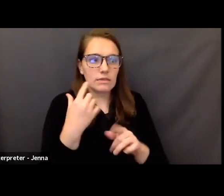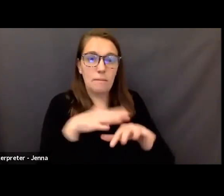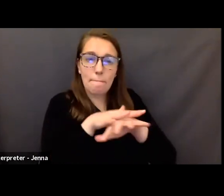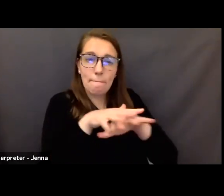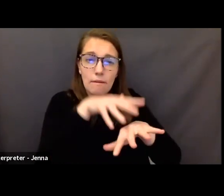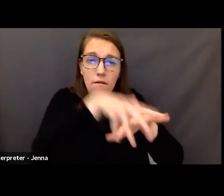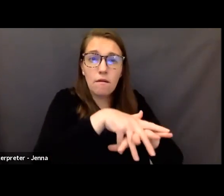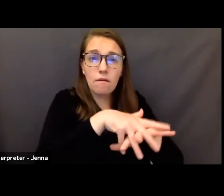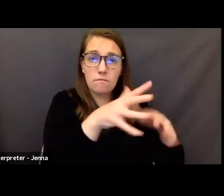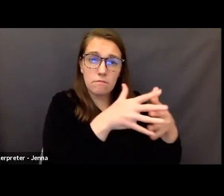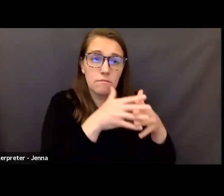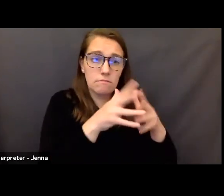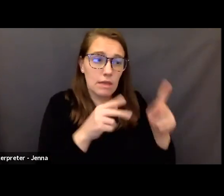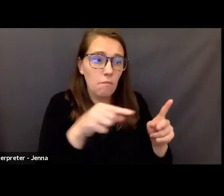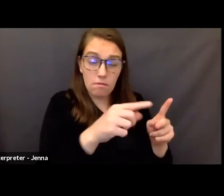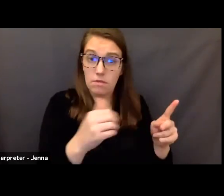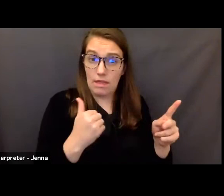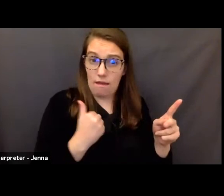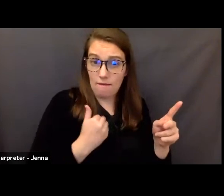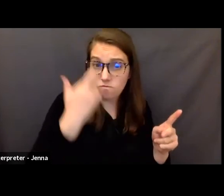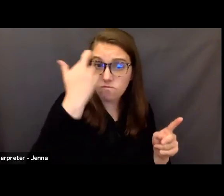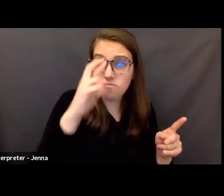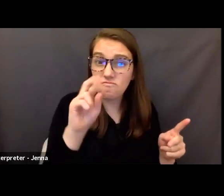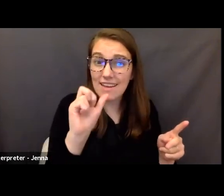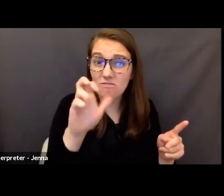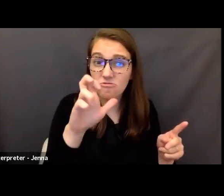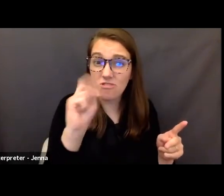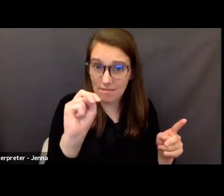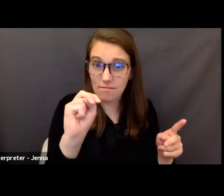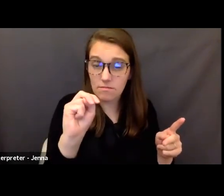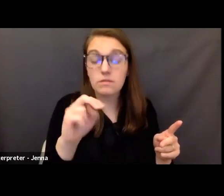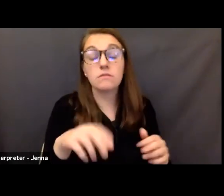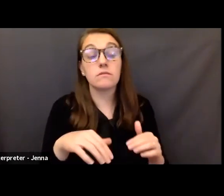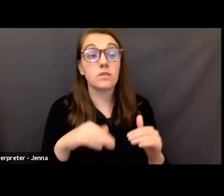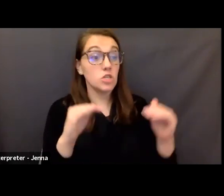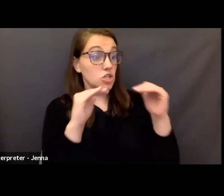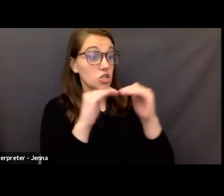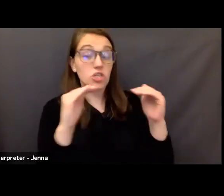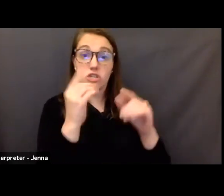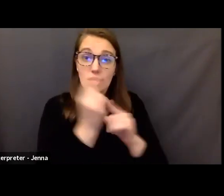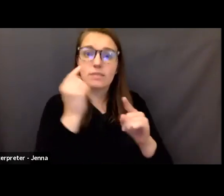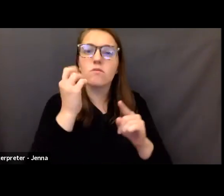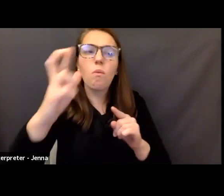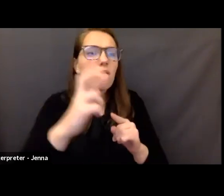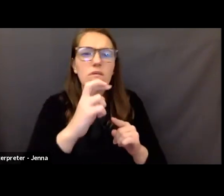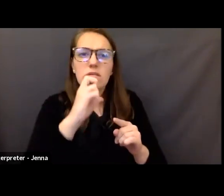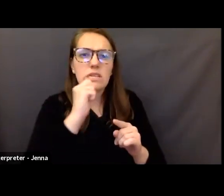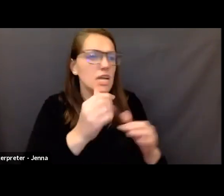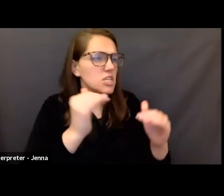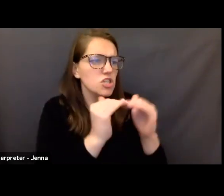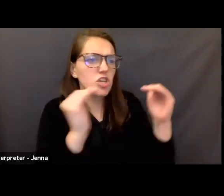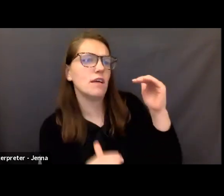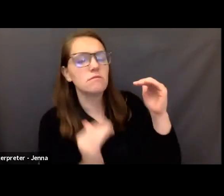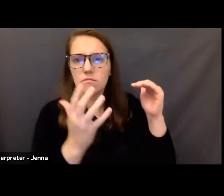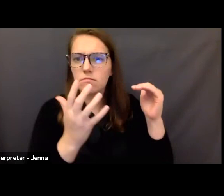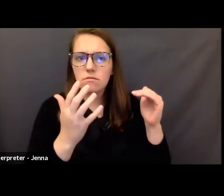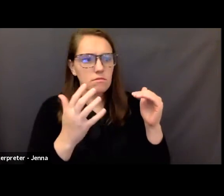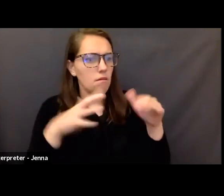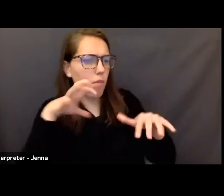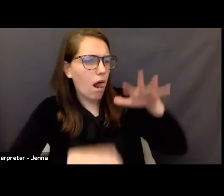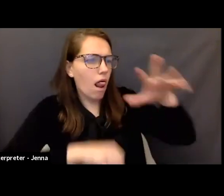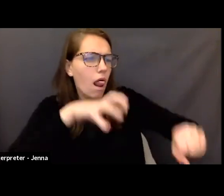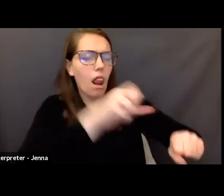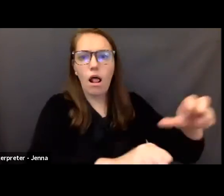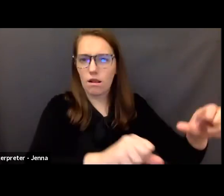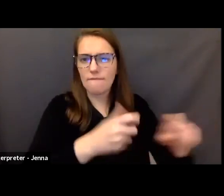people. And by extension, the justice or injustice of the Spanish colonial enterprise in the Americas.